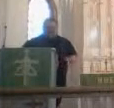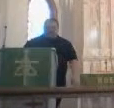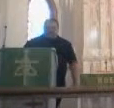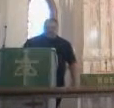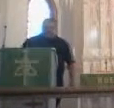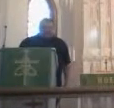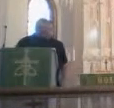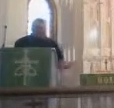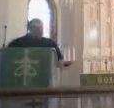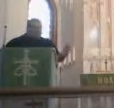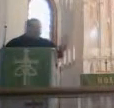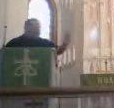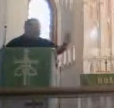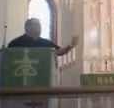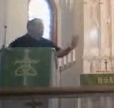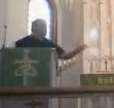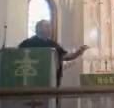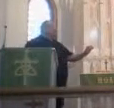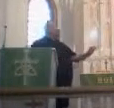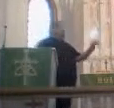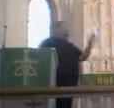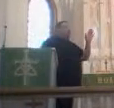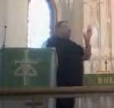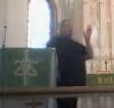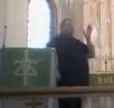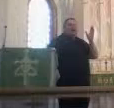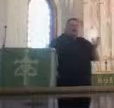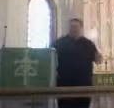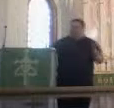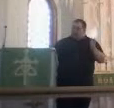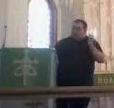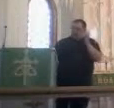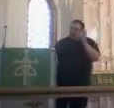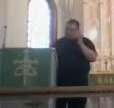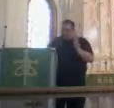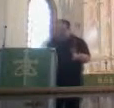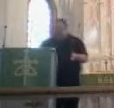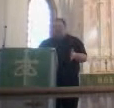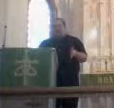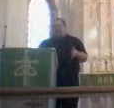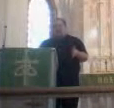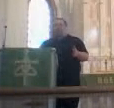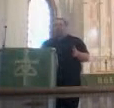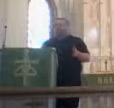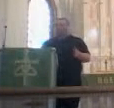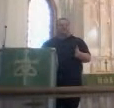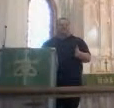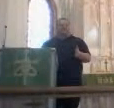First and foremost, and this is the most important thing, I think, no matter how bad our worst days